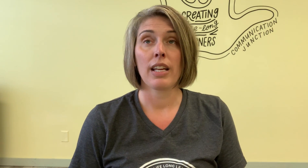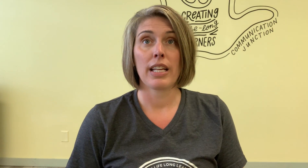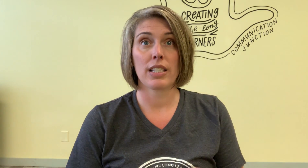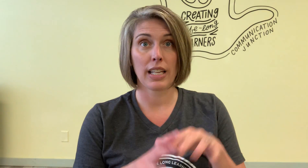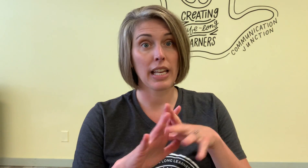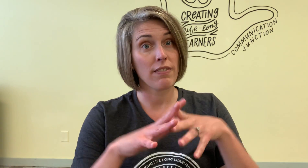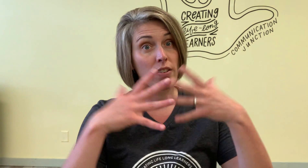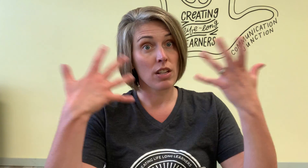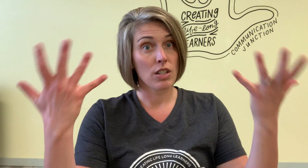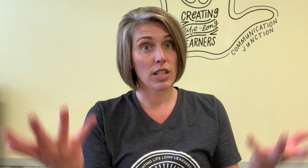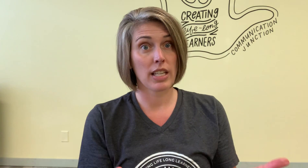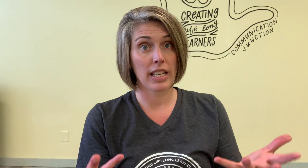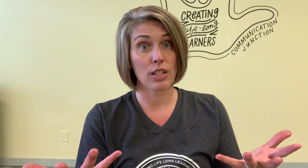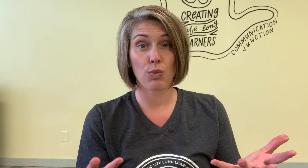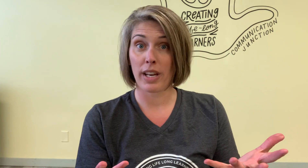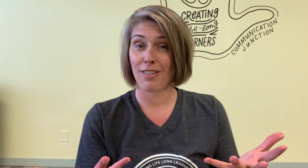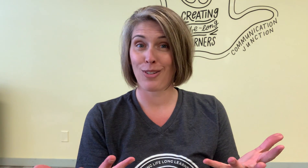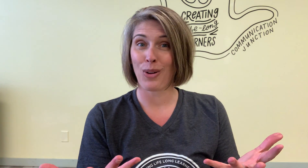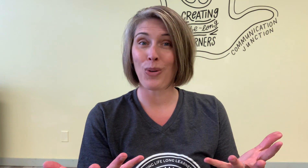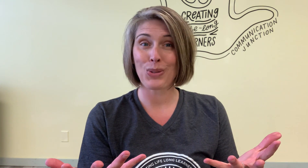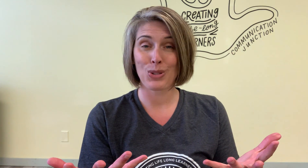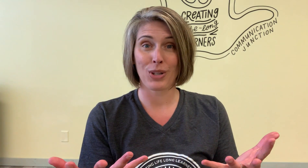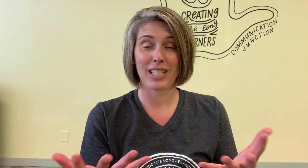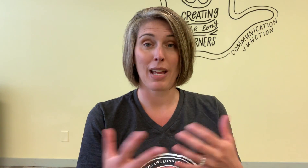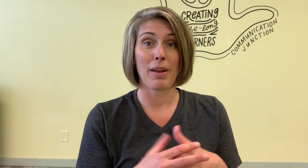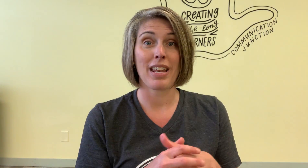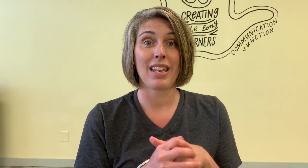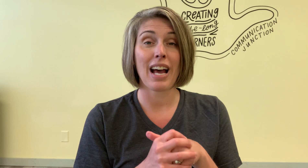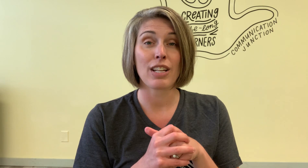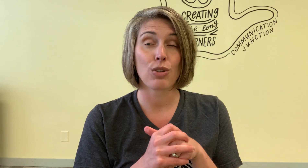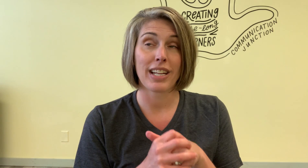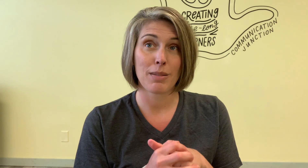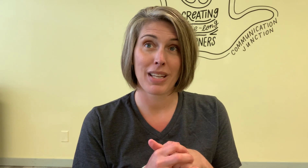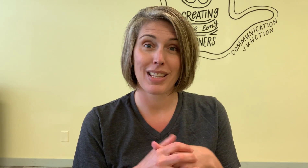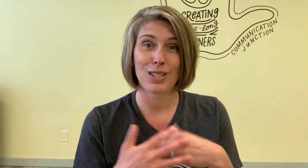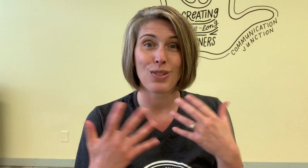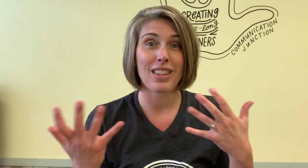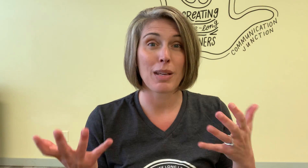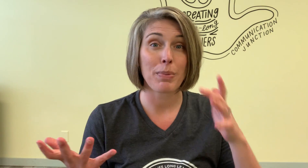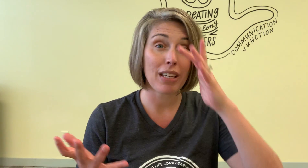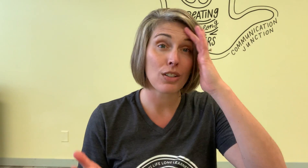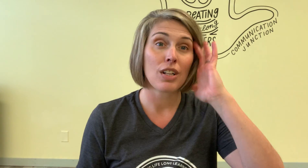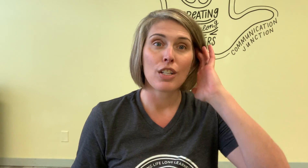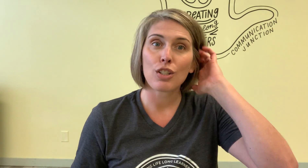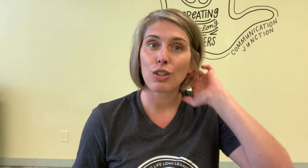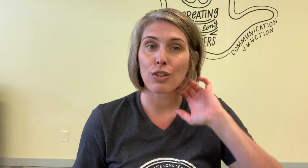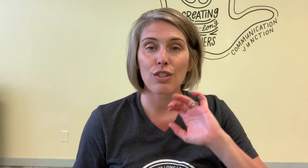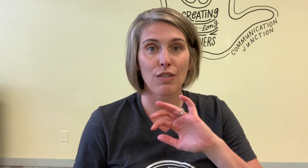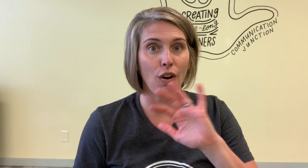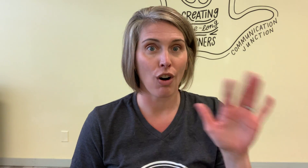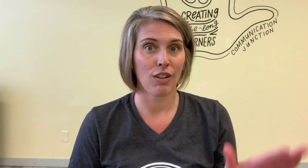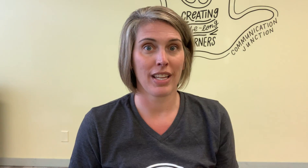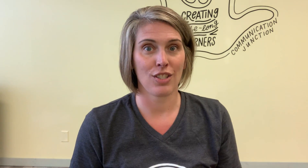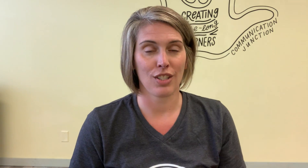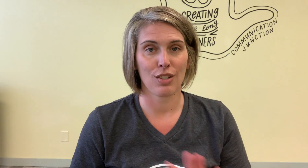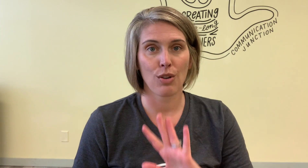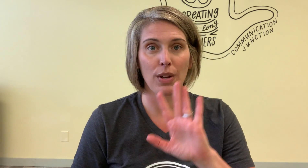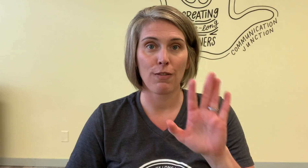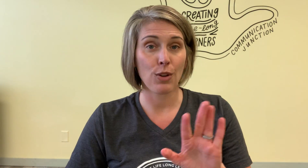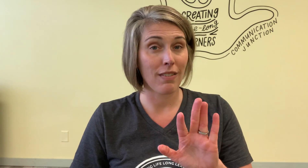is to kind of get us ready for the whole story time. And I try to make these so that they appeal to learners of all ages. So if you have a